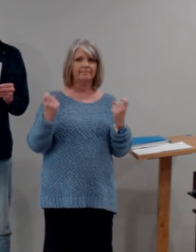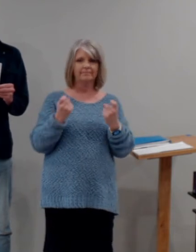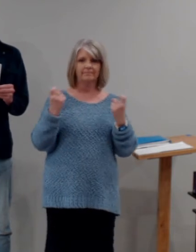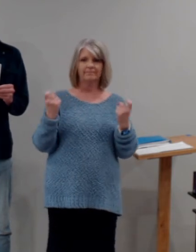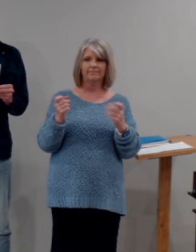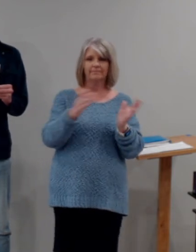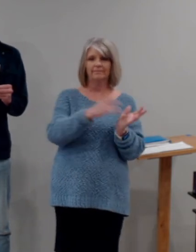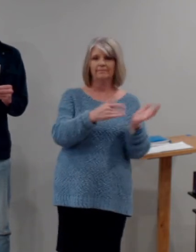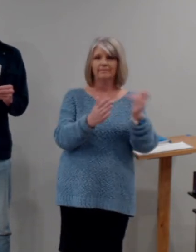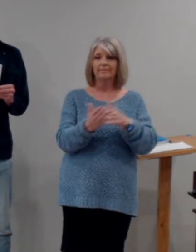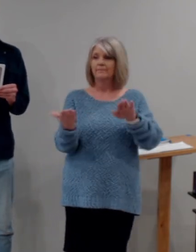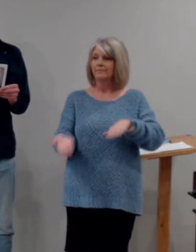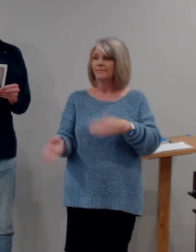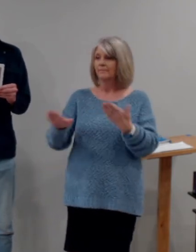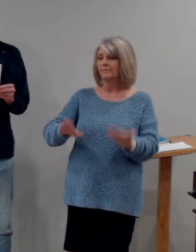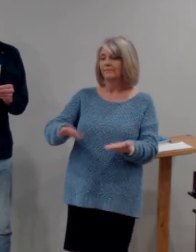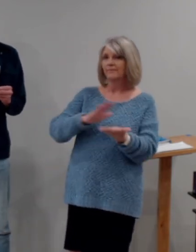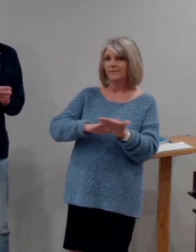Jesus die, forgive your sin.